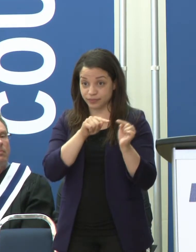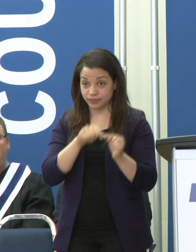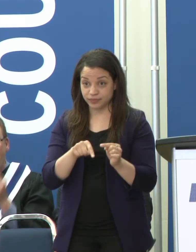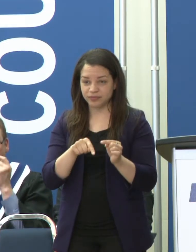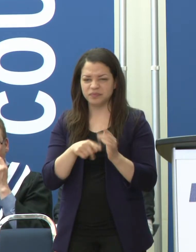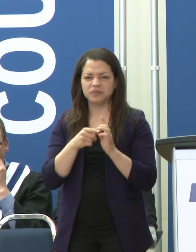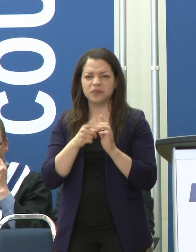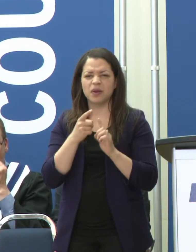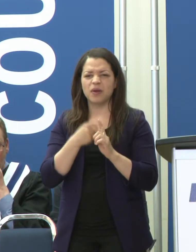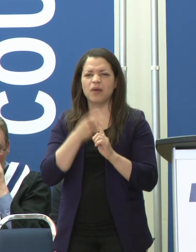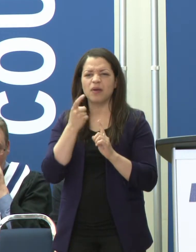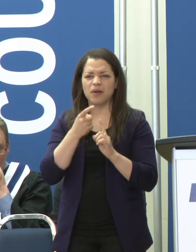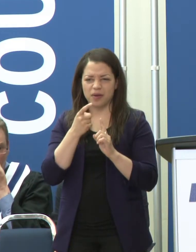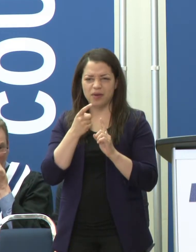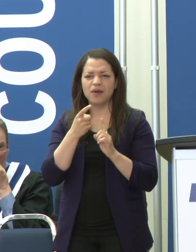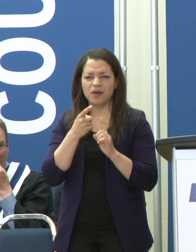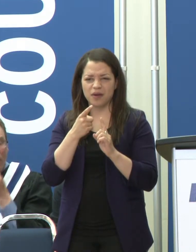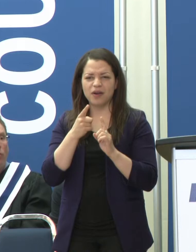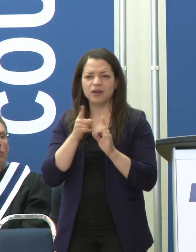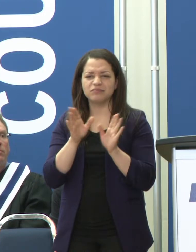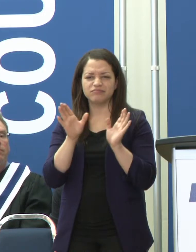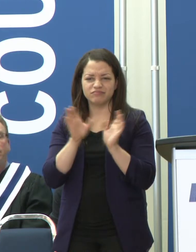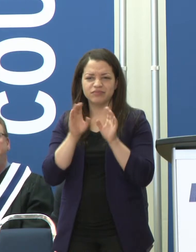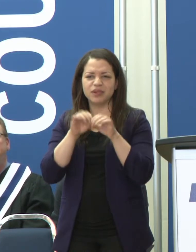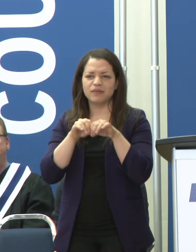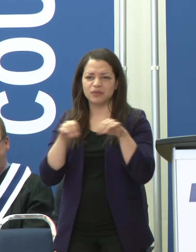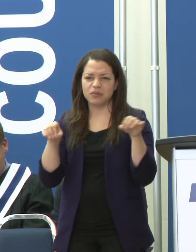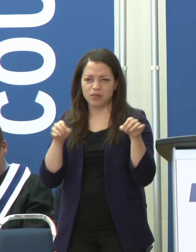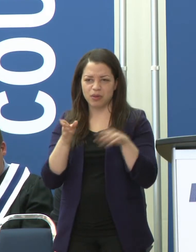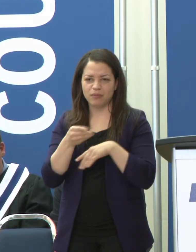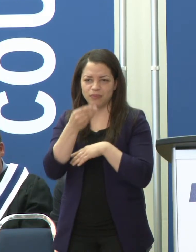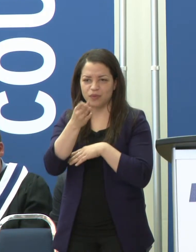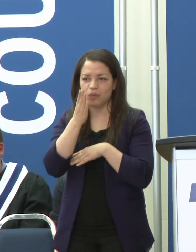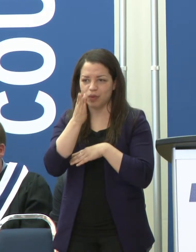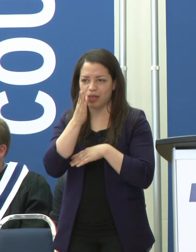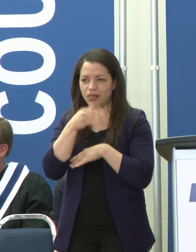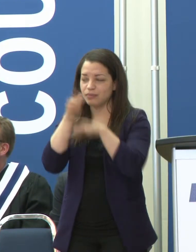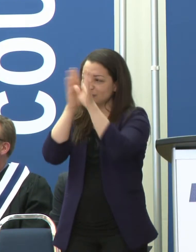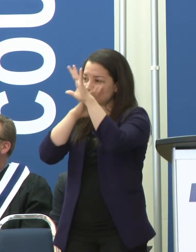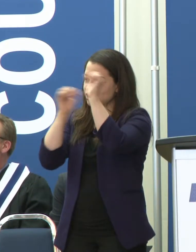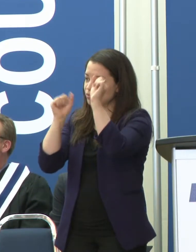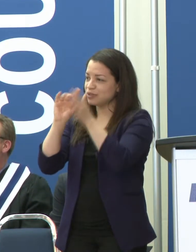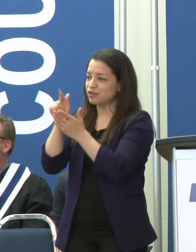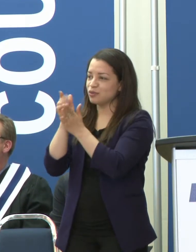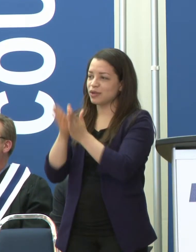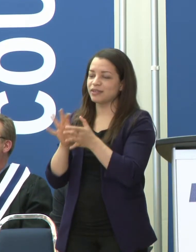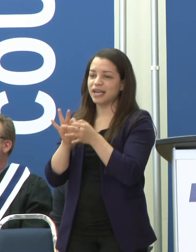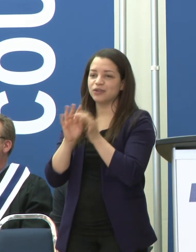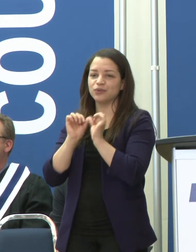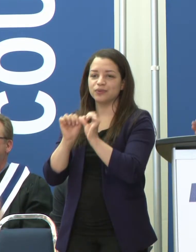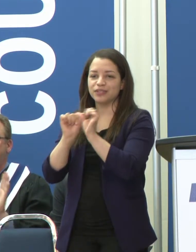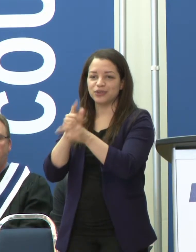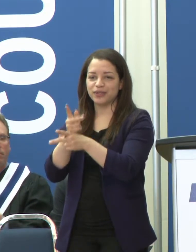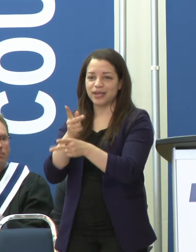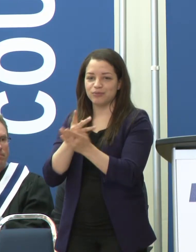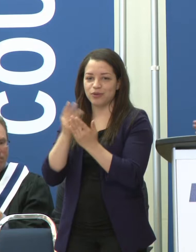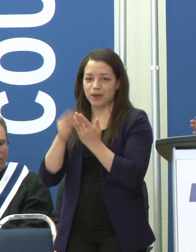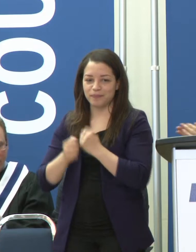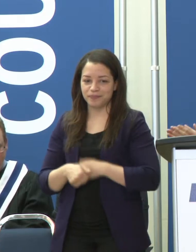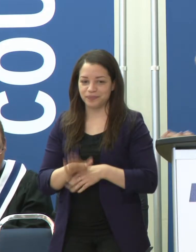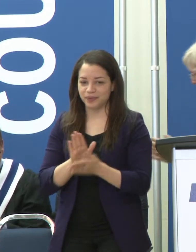admitted to their respective certificates or diplomas. Mr. President, the graduates in continuing care.